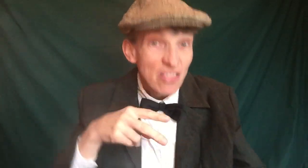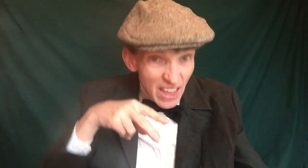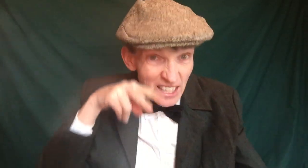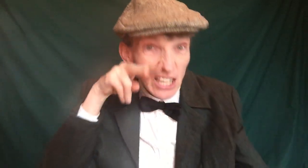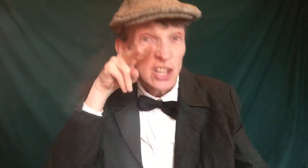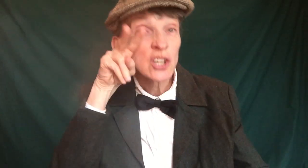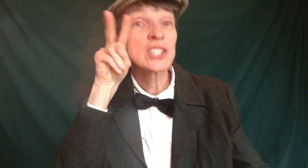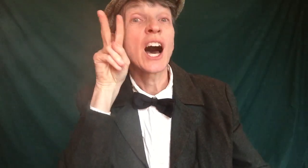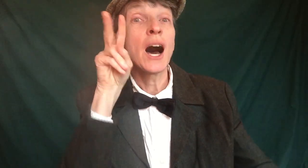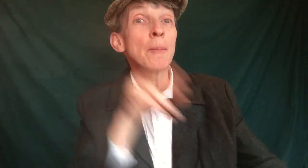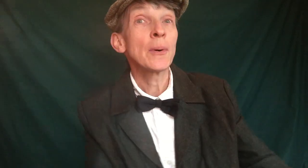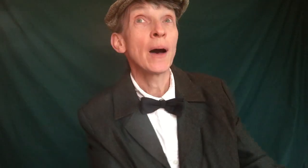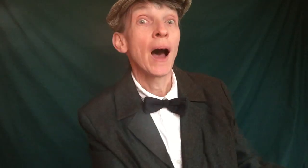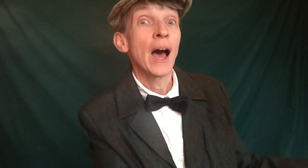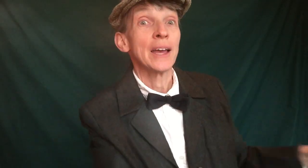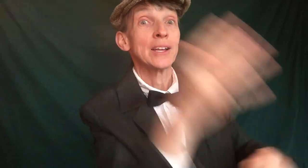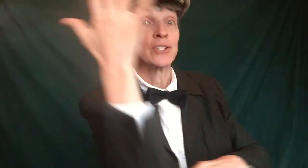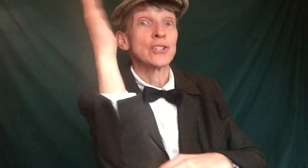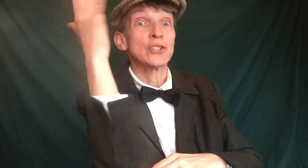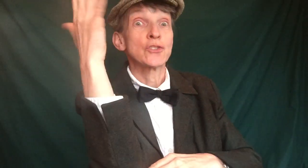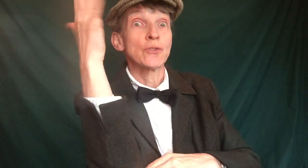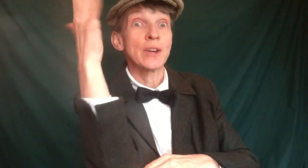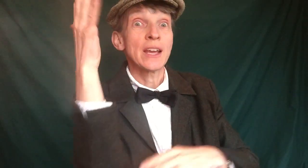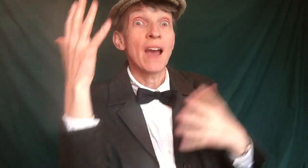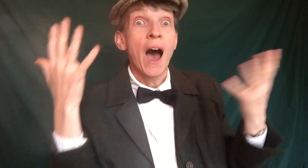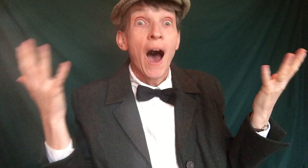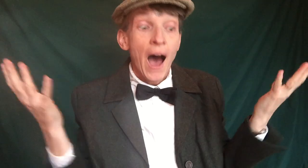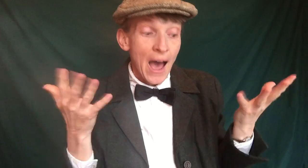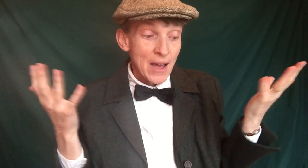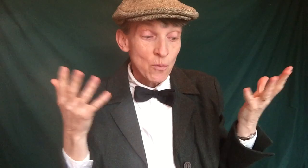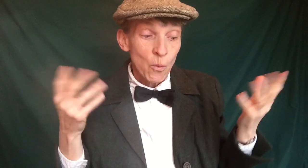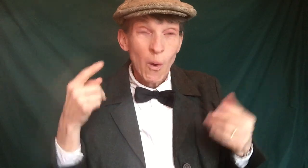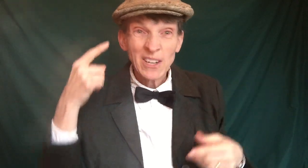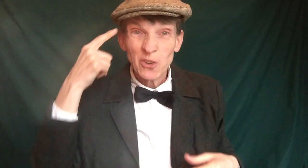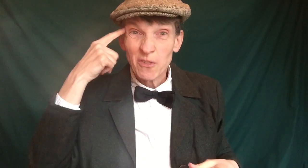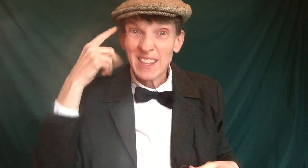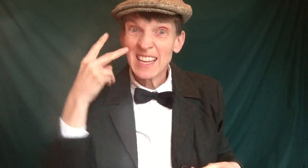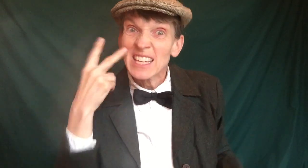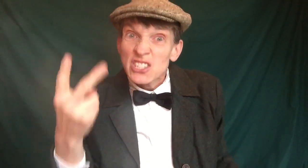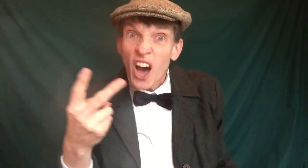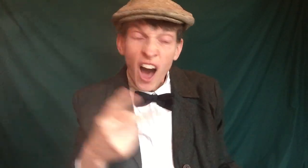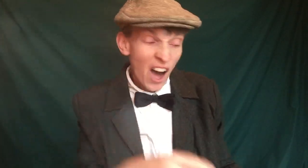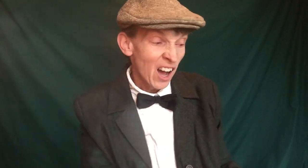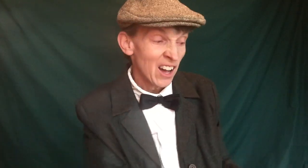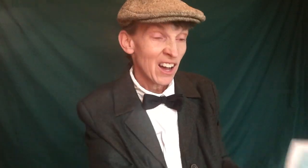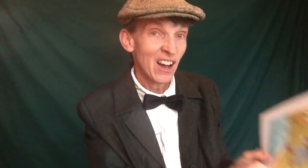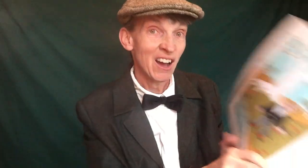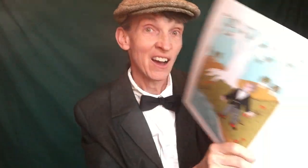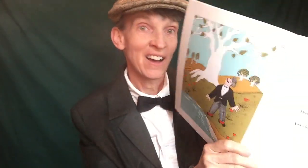Then he looked up into the tree, and what do you think he saw?